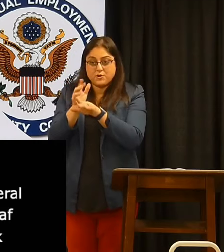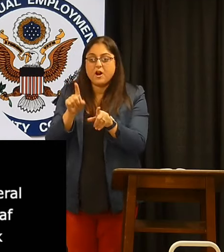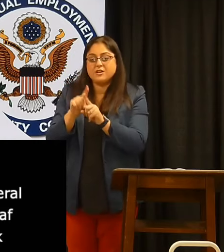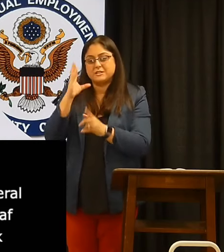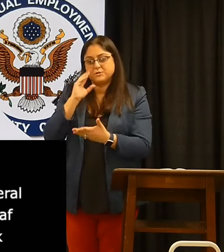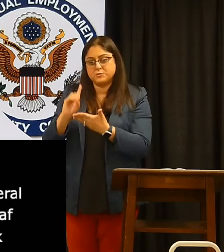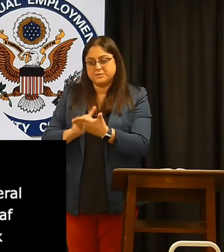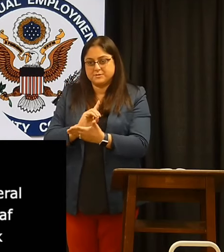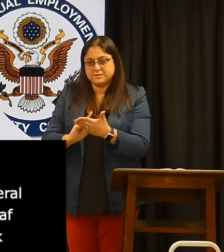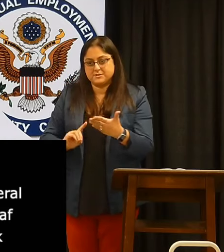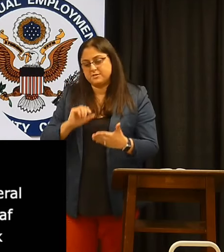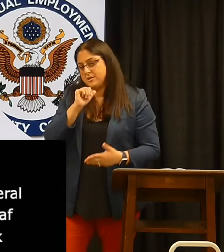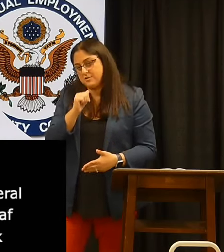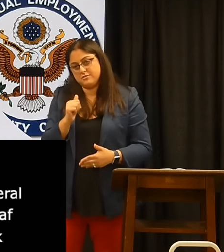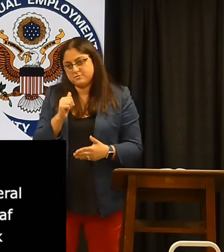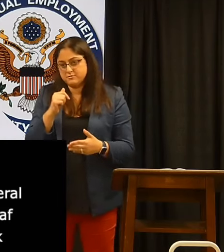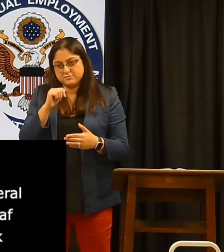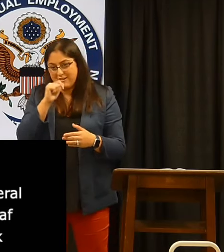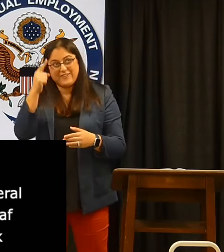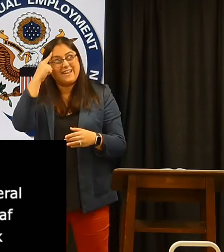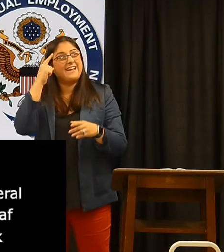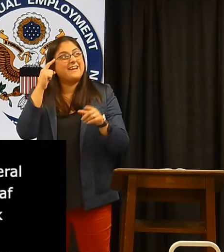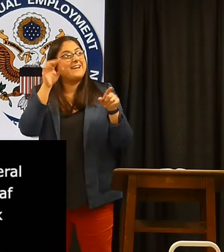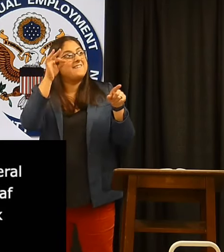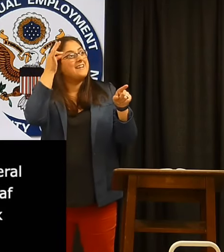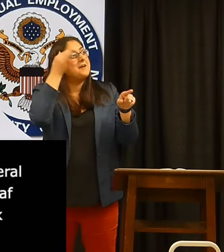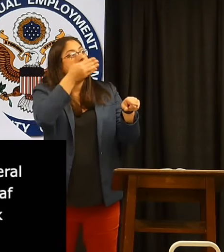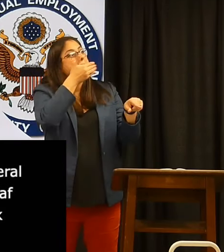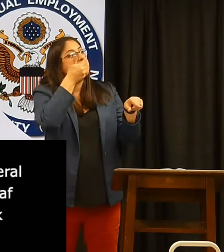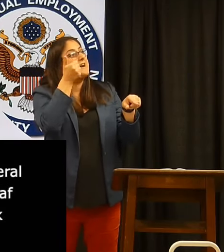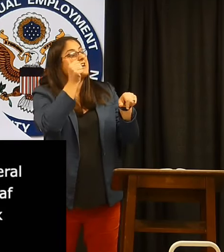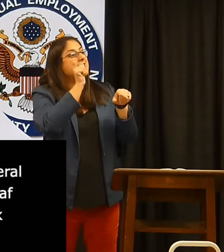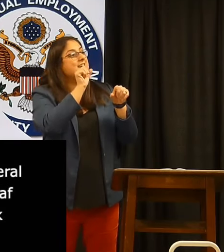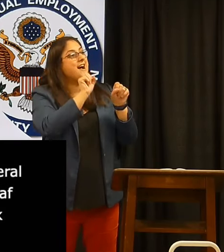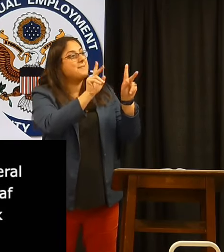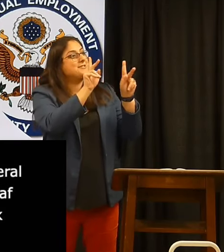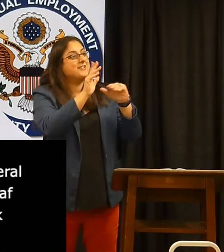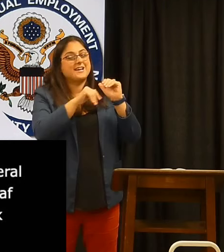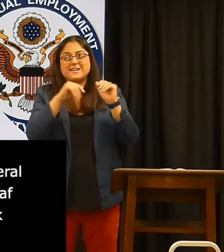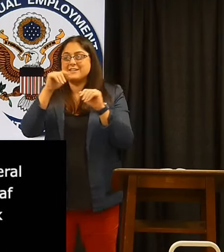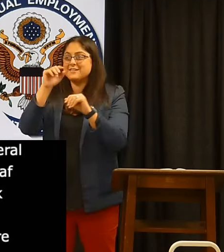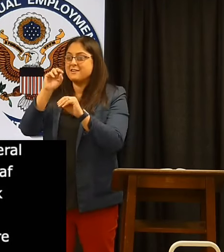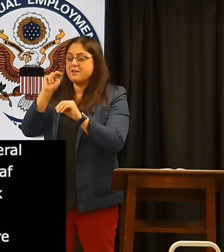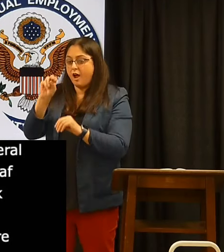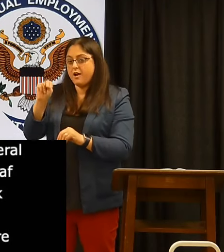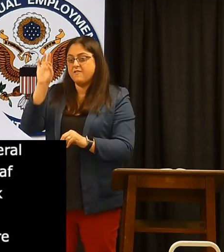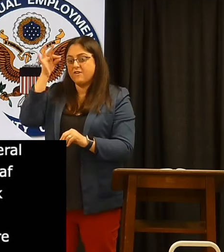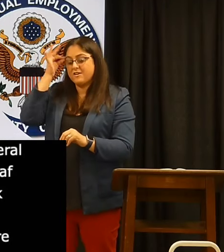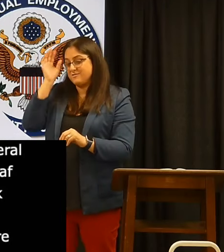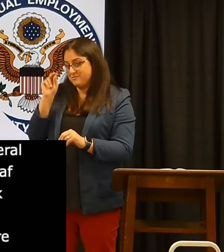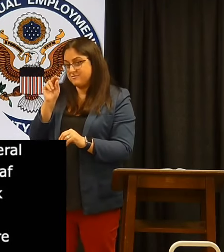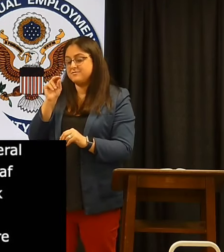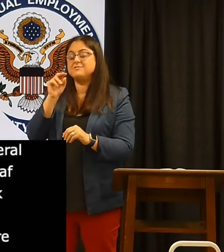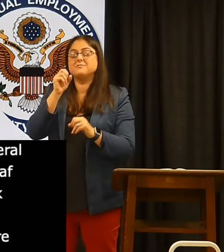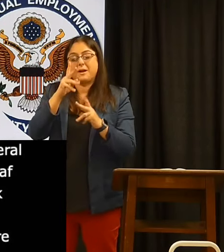some people who are federal employees also experience discrimination. Don't think, oh, federal government, better opportunity than non-federal. That's not